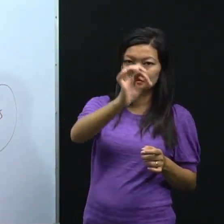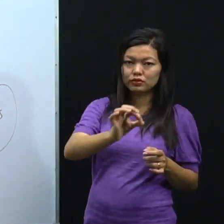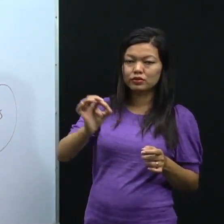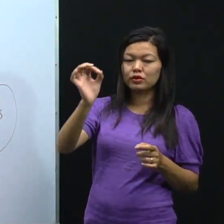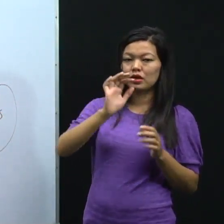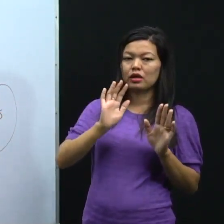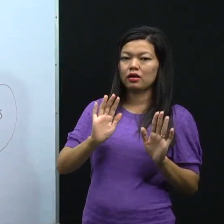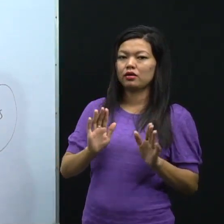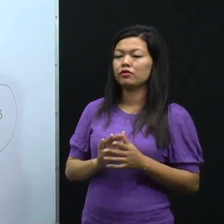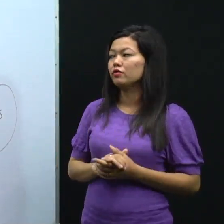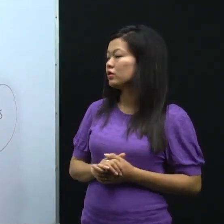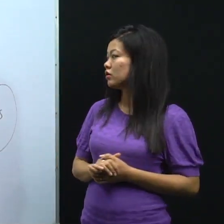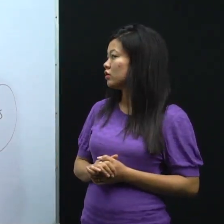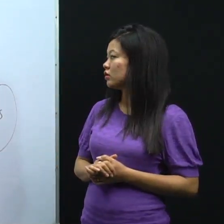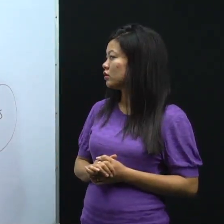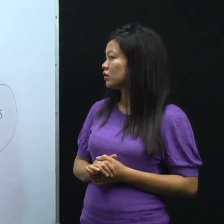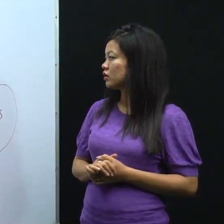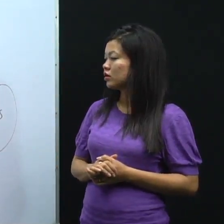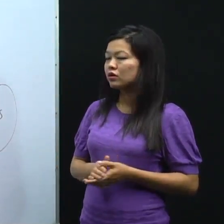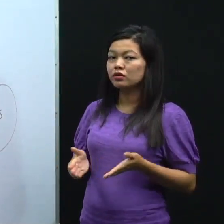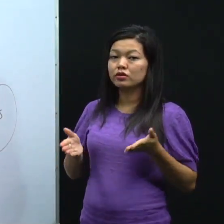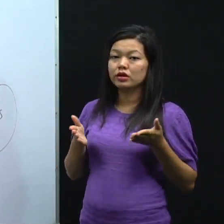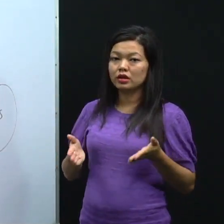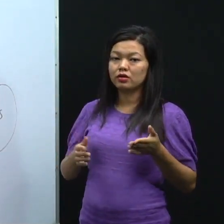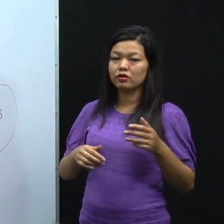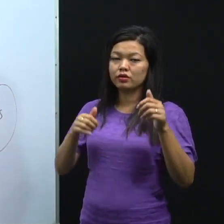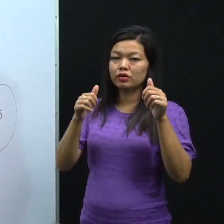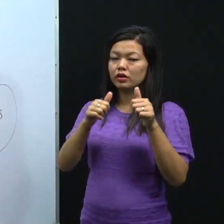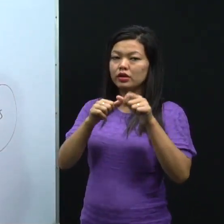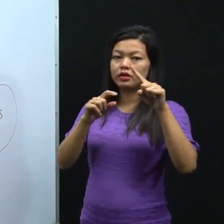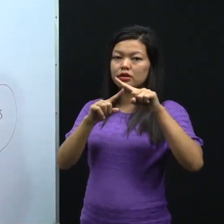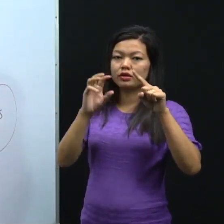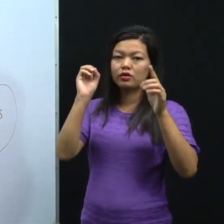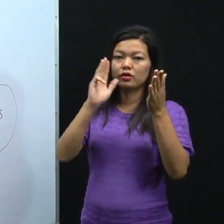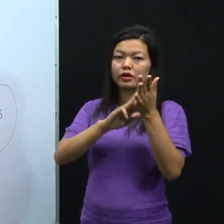So the present, in the present day, the atomic structure looks like this.